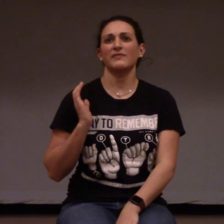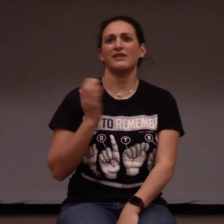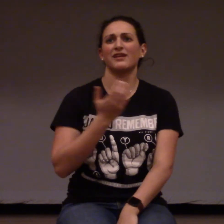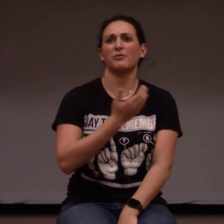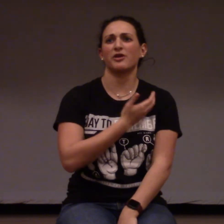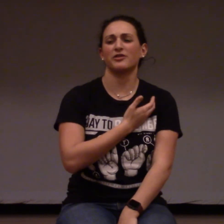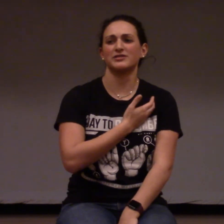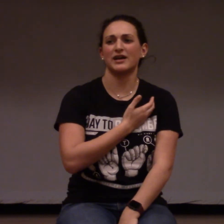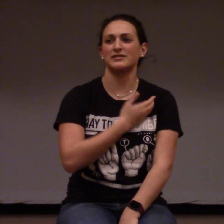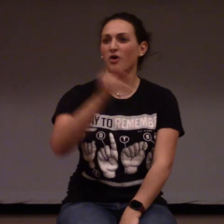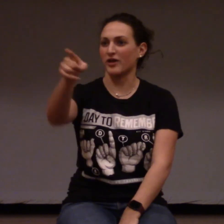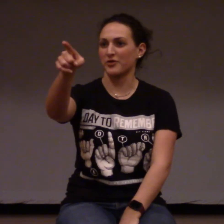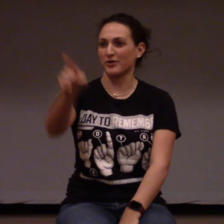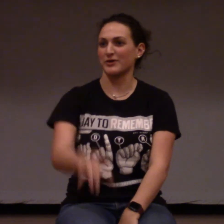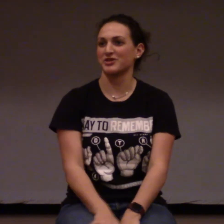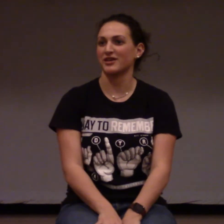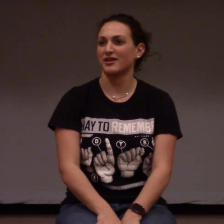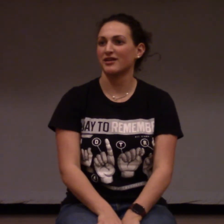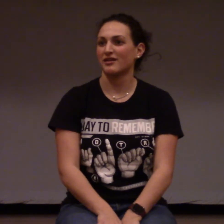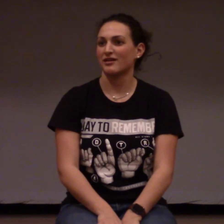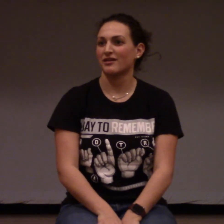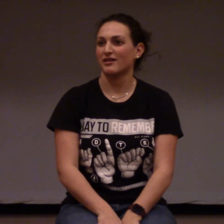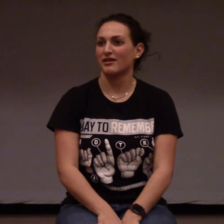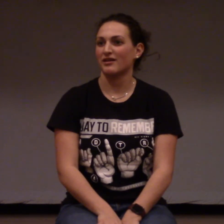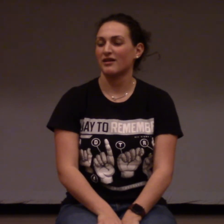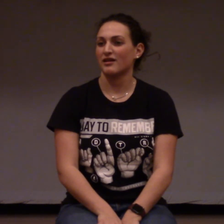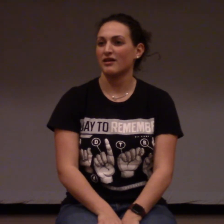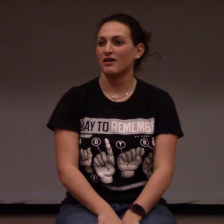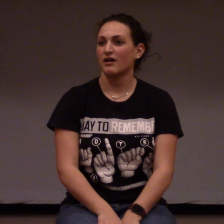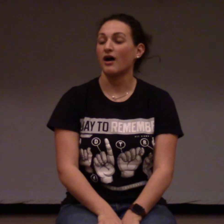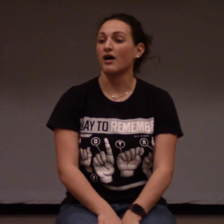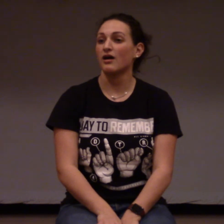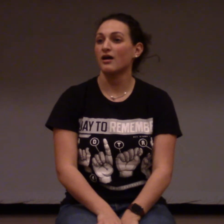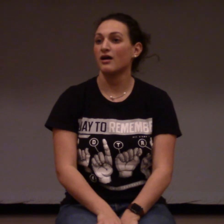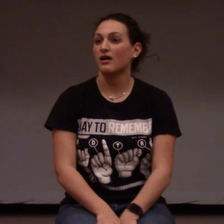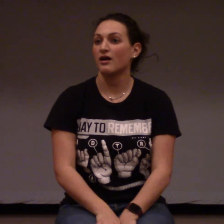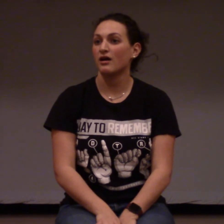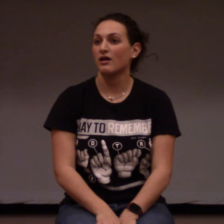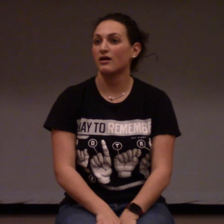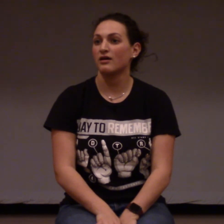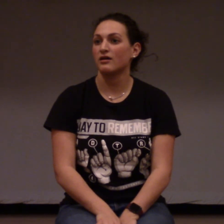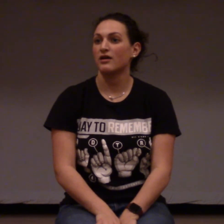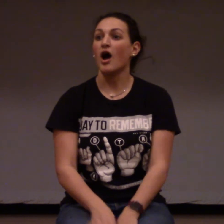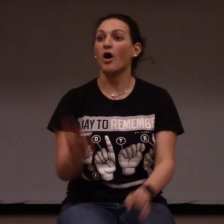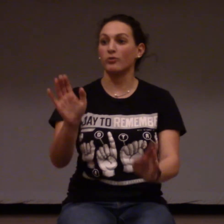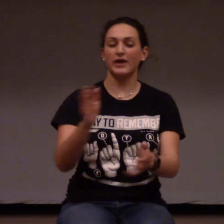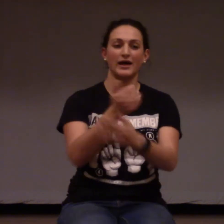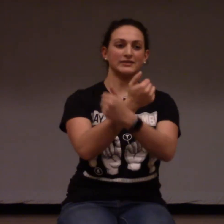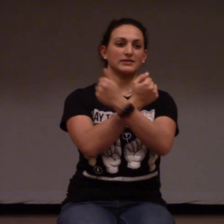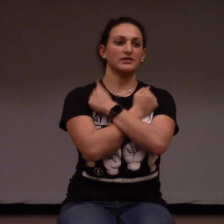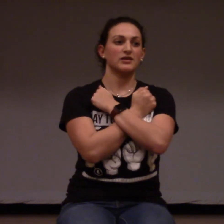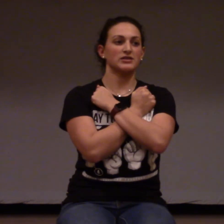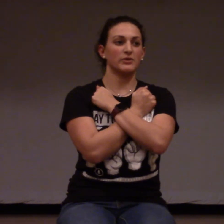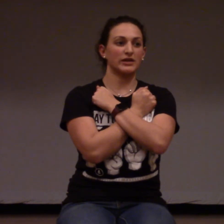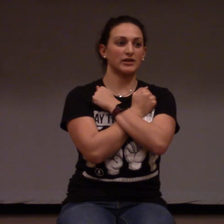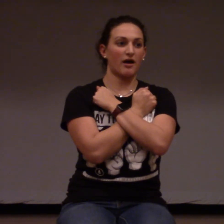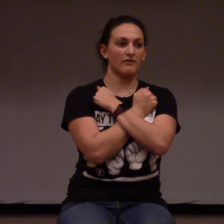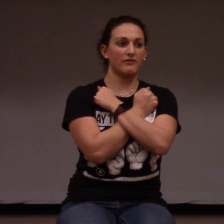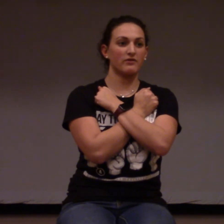Yeah, what other signs? Oh yeah, you had a question. Love of a thing again? Huh? Love of a thing? Oh, yes. So we did love as